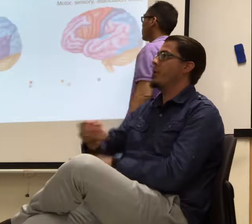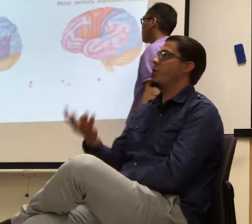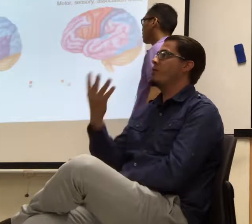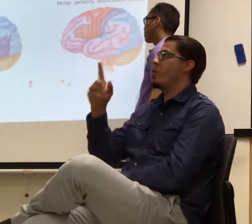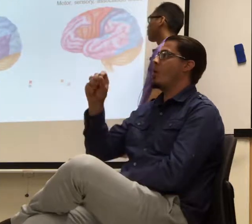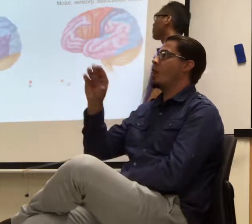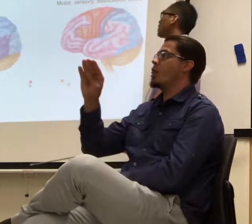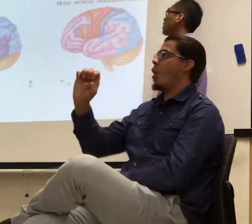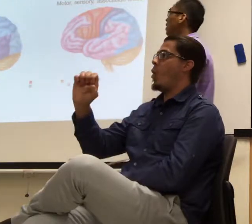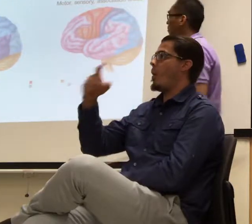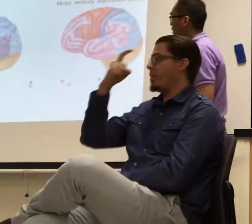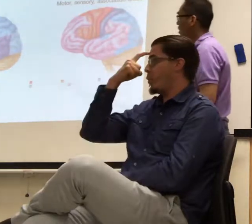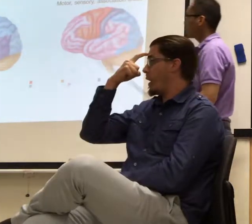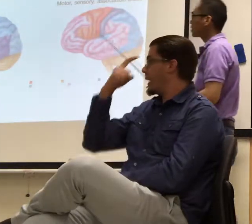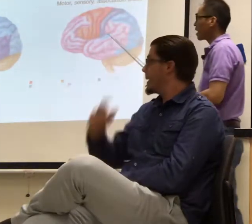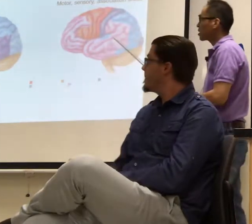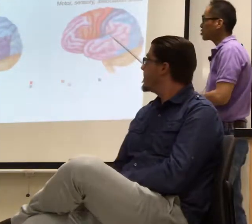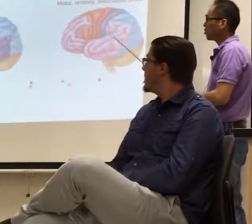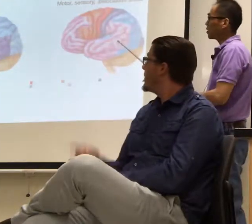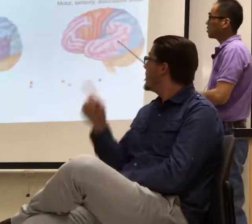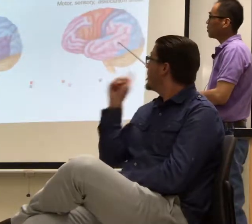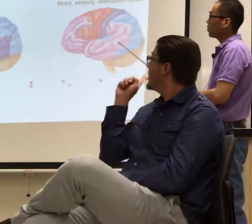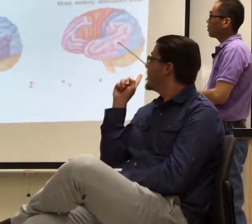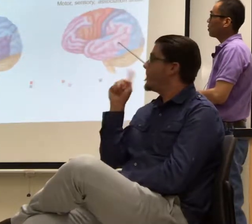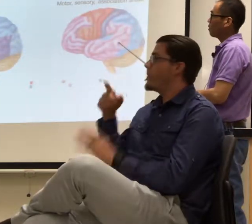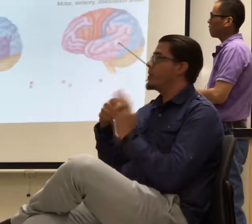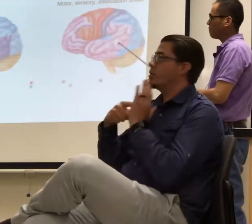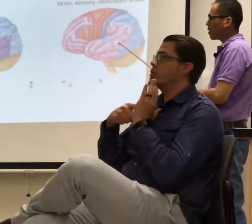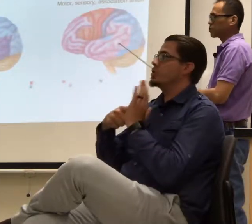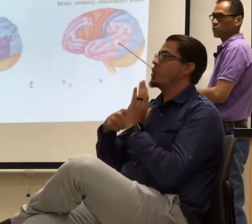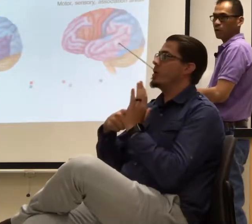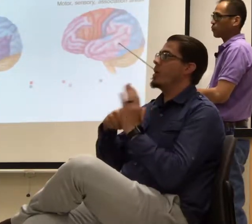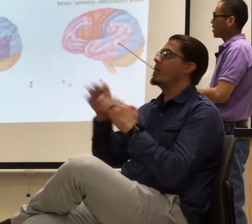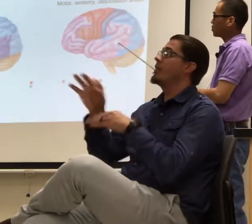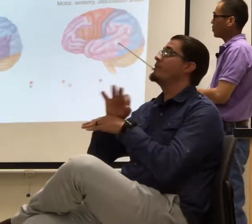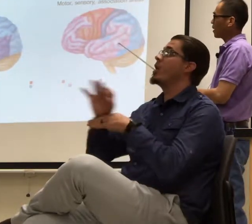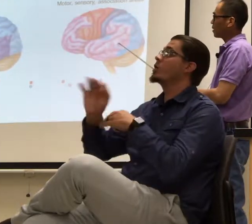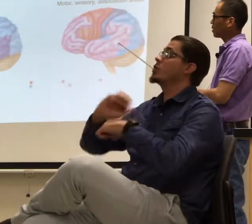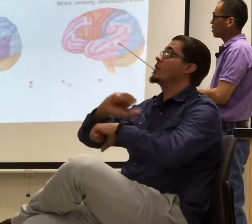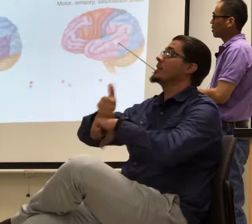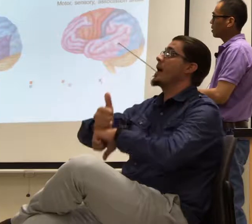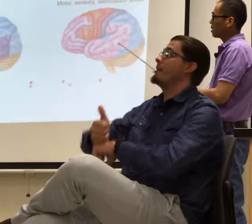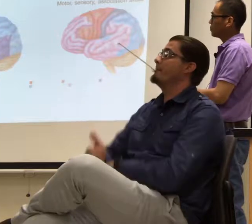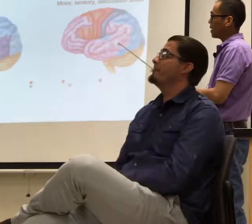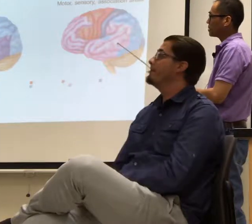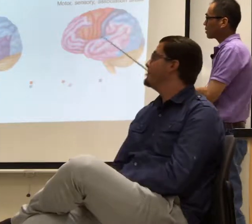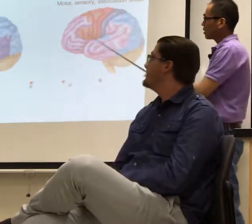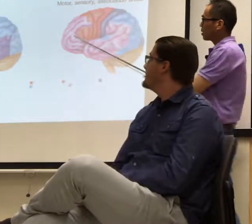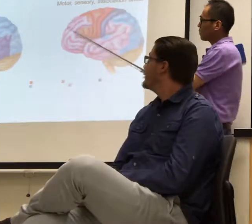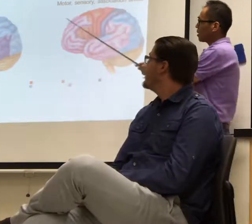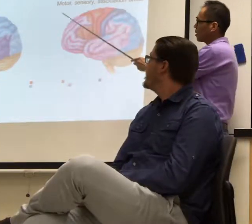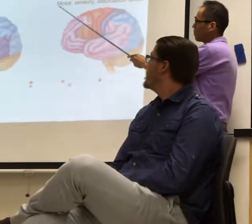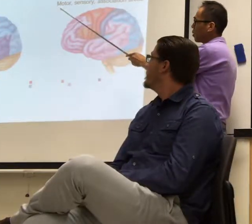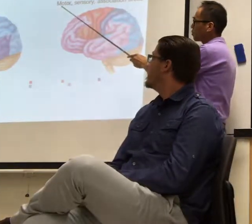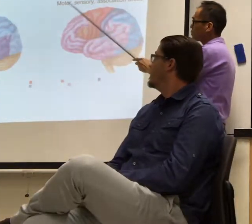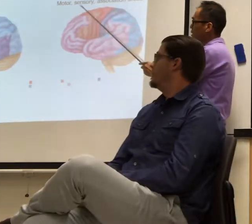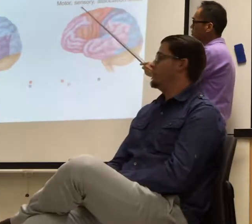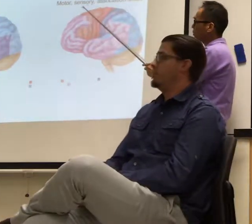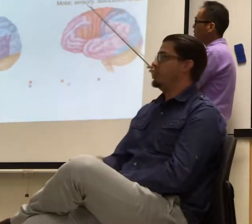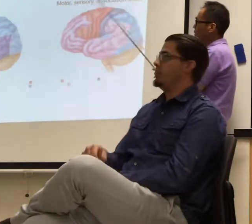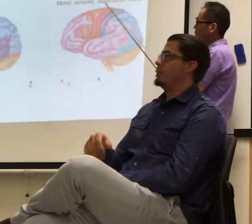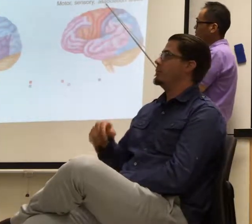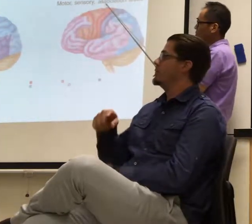brain. But here is kind of showing you the functional arrangement. It's basically going to be